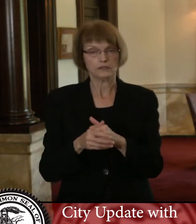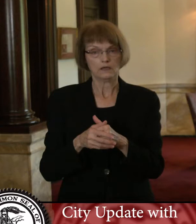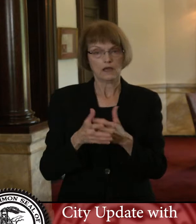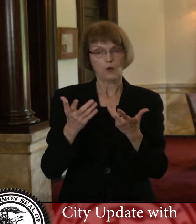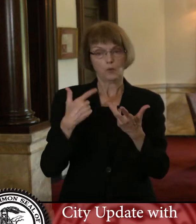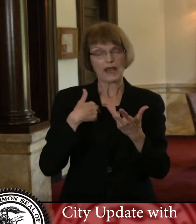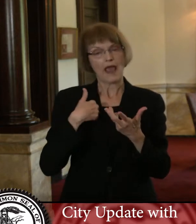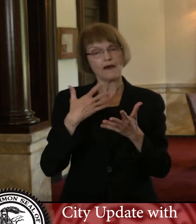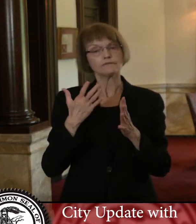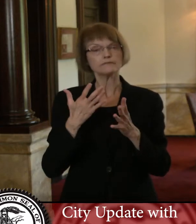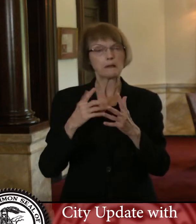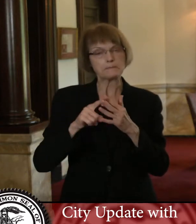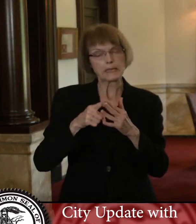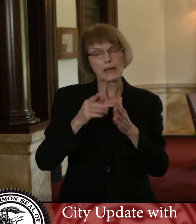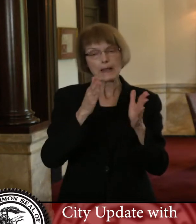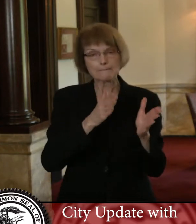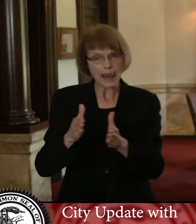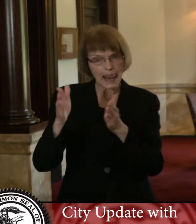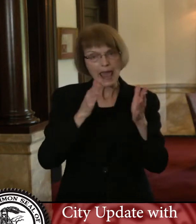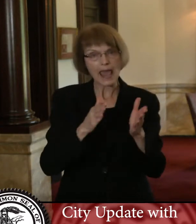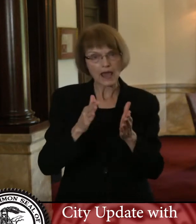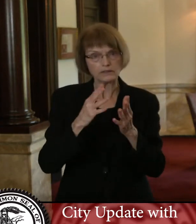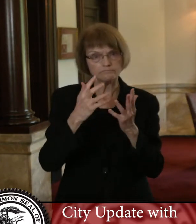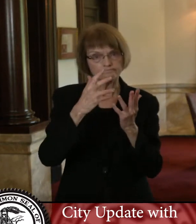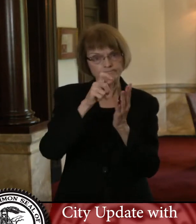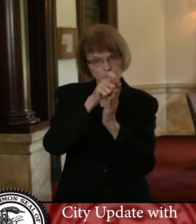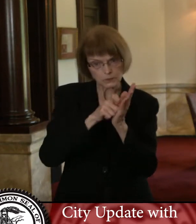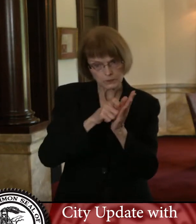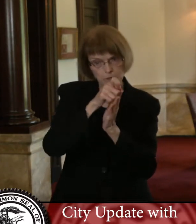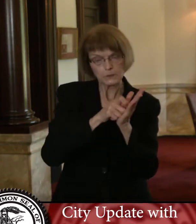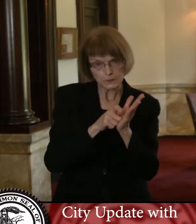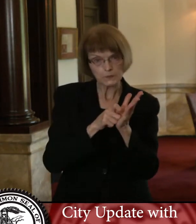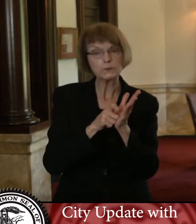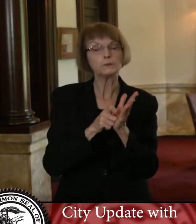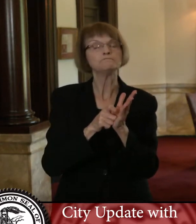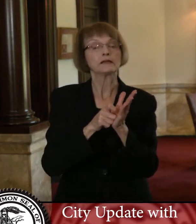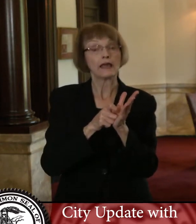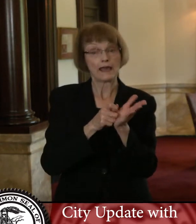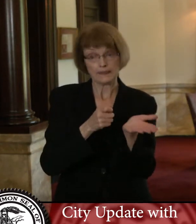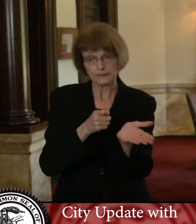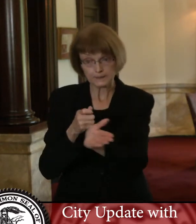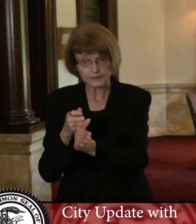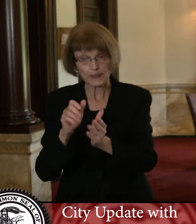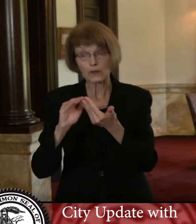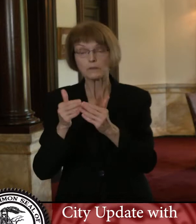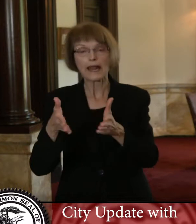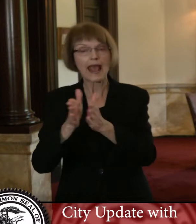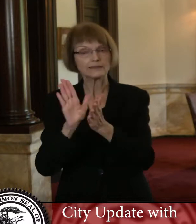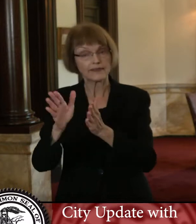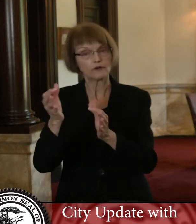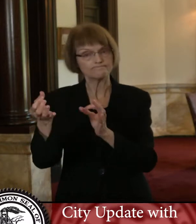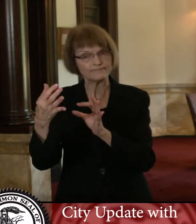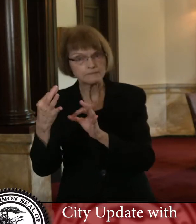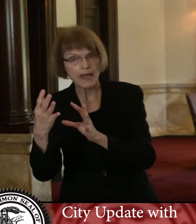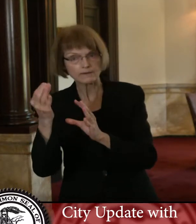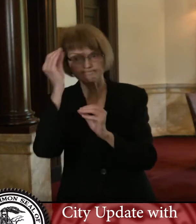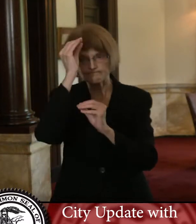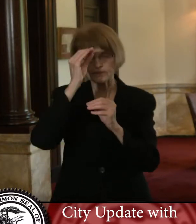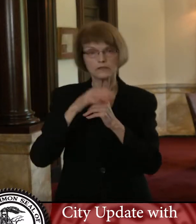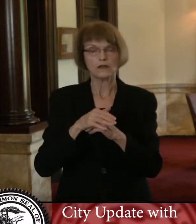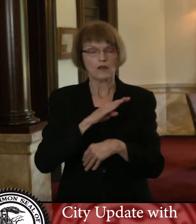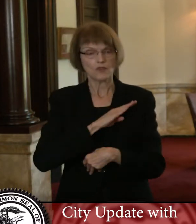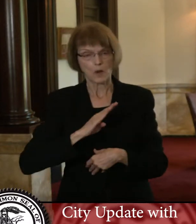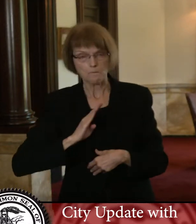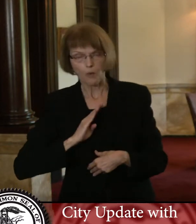review as soon as it was complete and invited community input. The board spent hundreds of hours examining